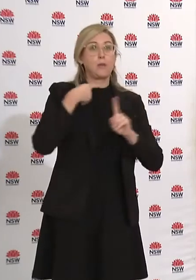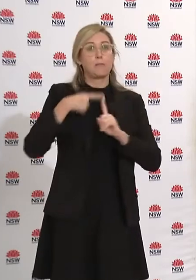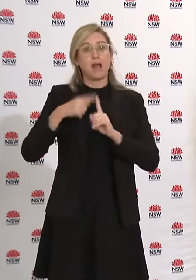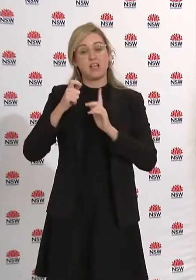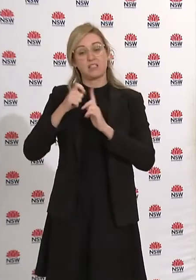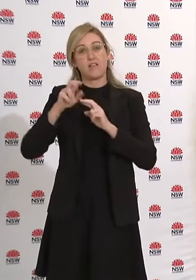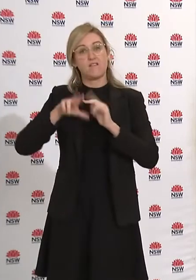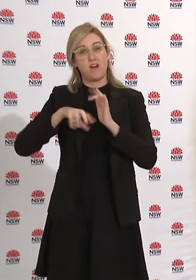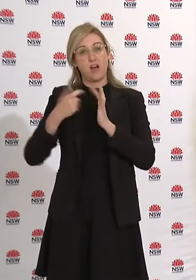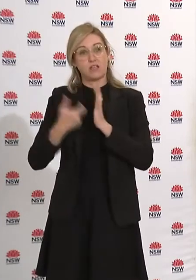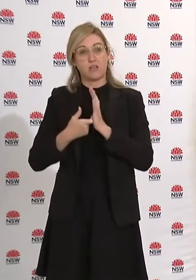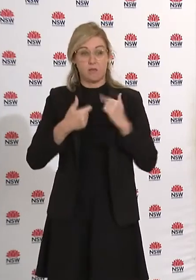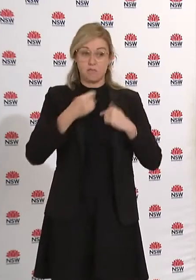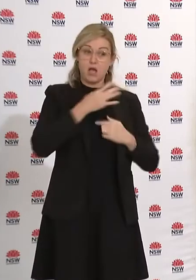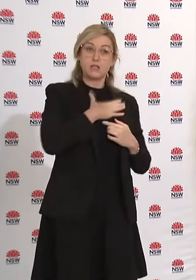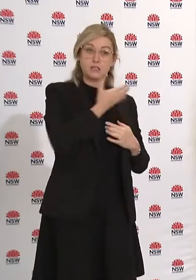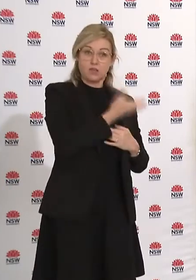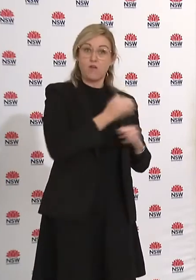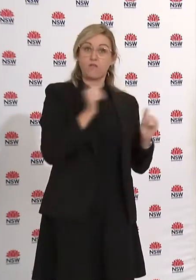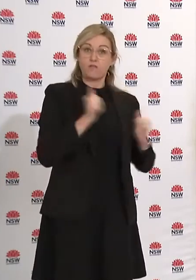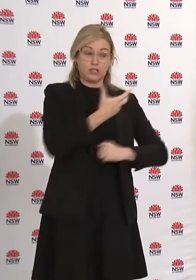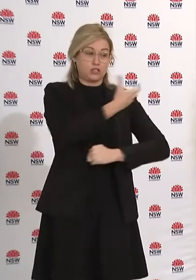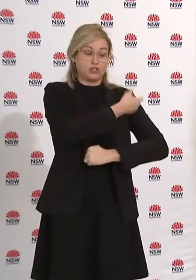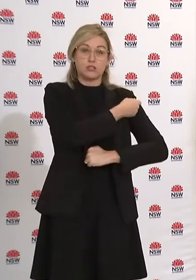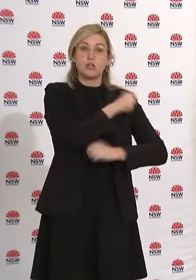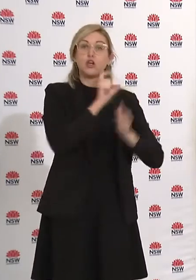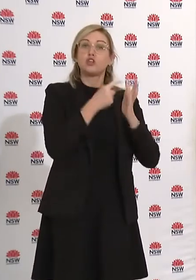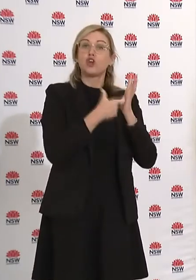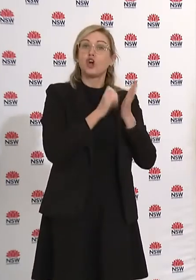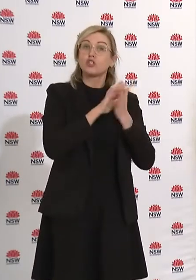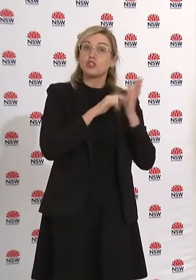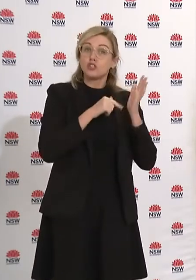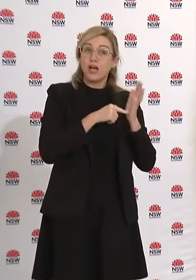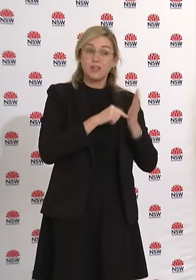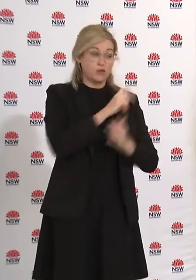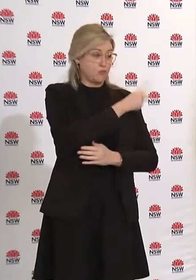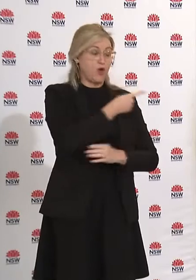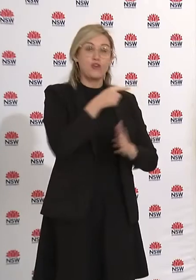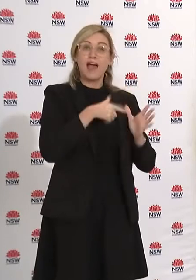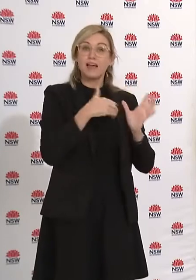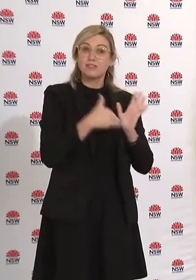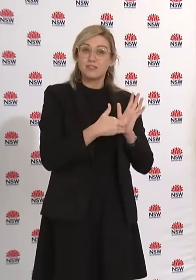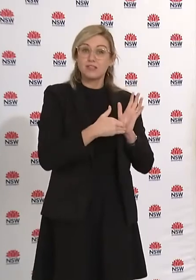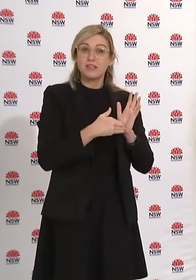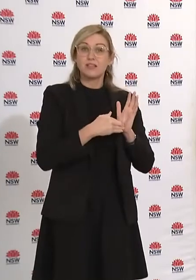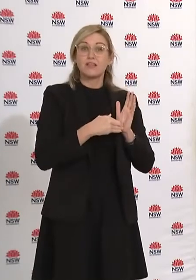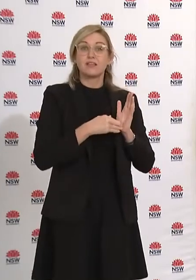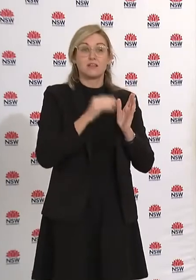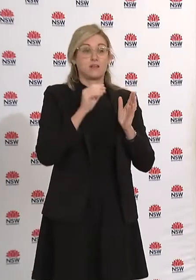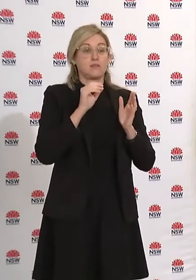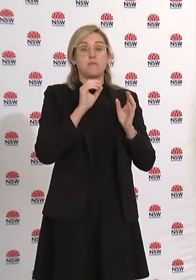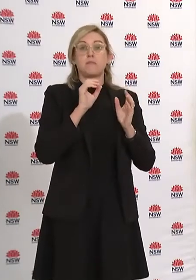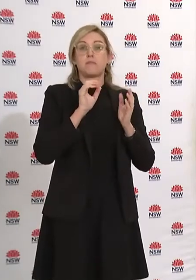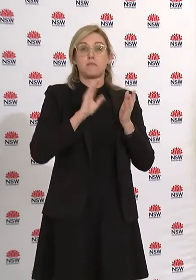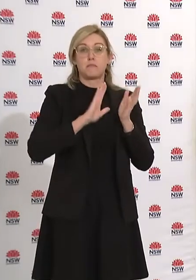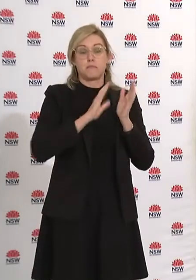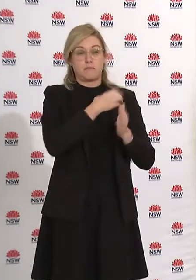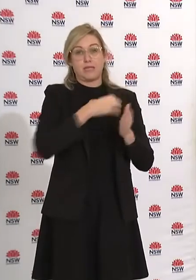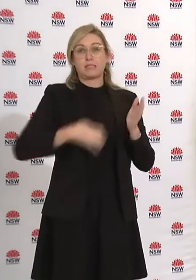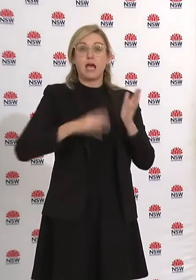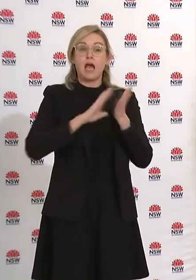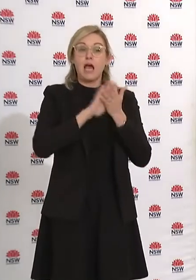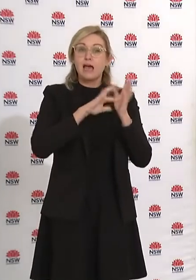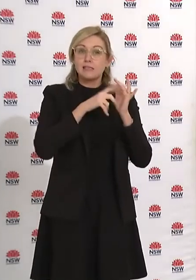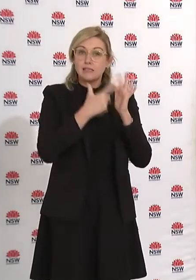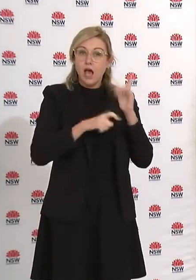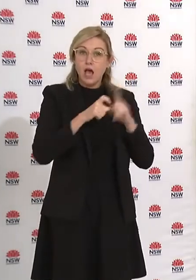jab. The Chief Medical Officer, Dr Chant, has. Minister Hazzard has. My parents have. The